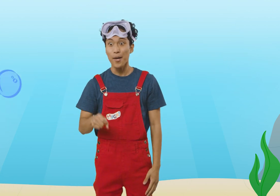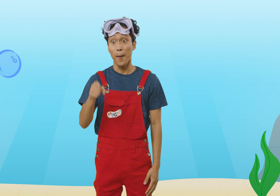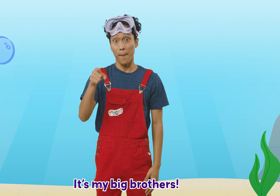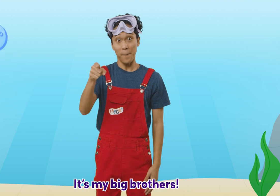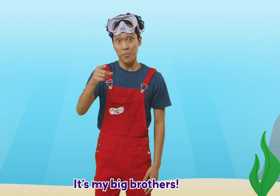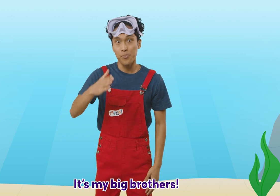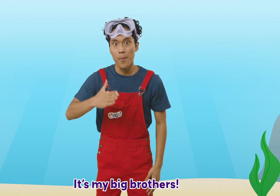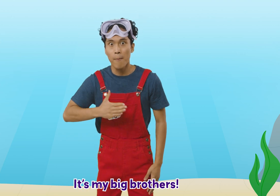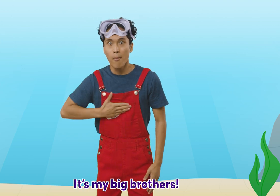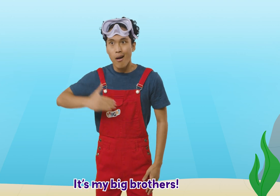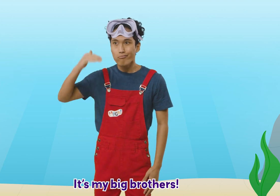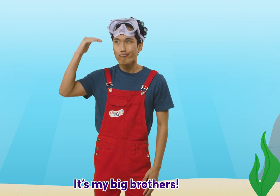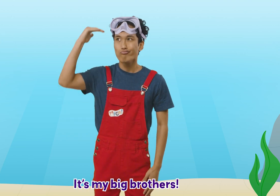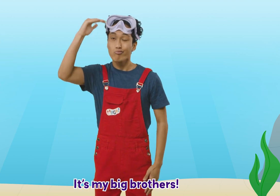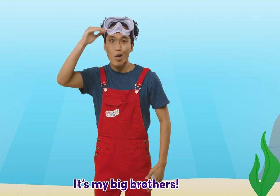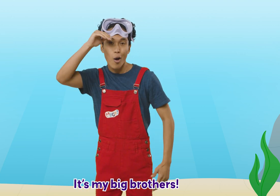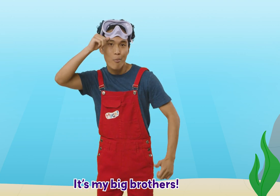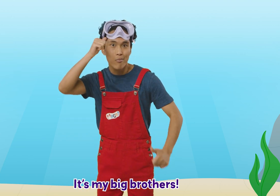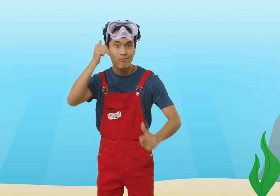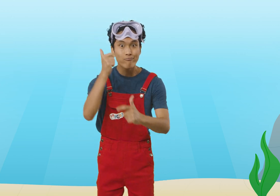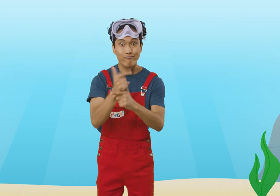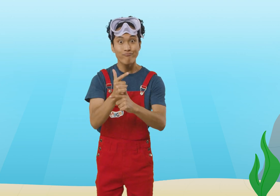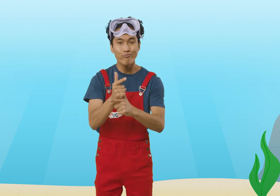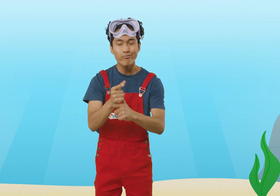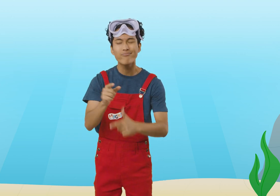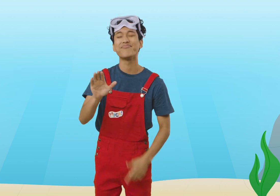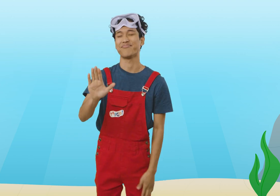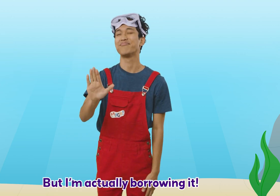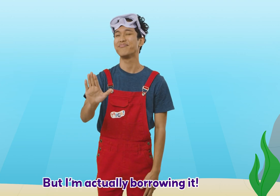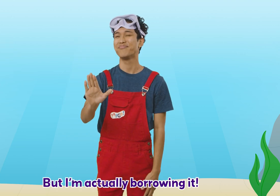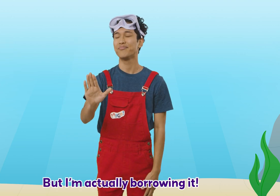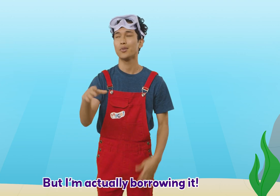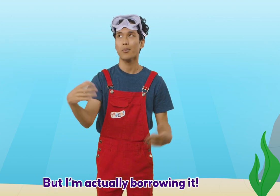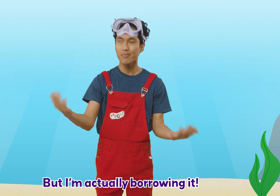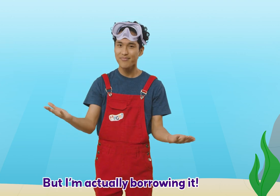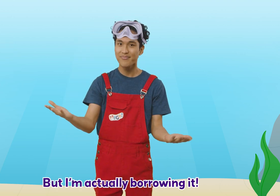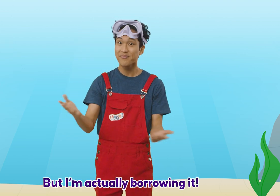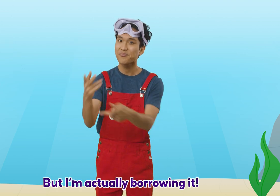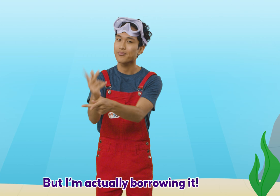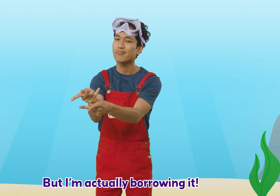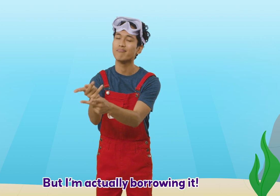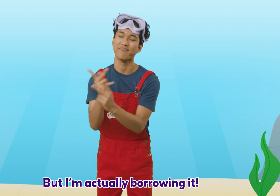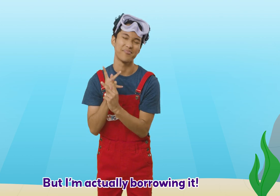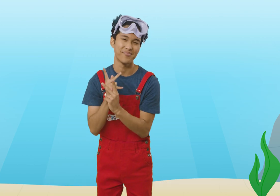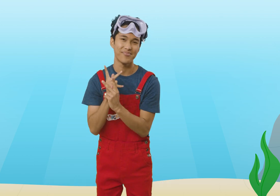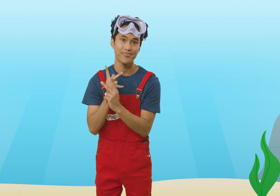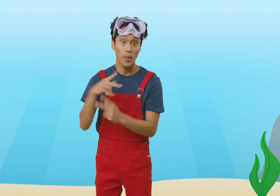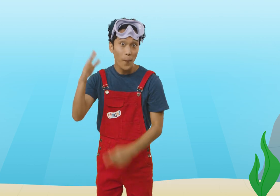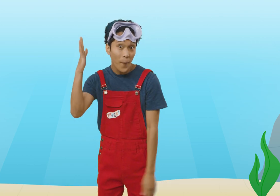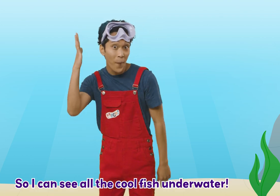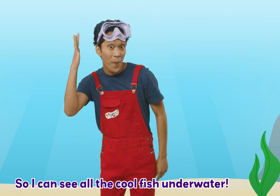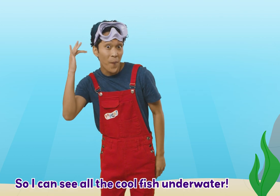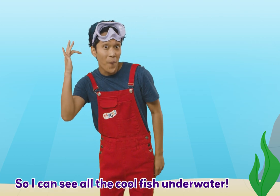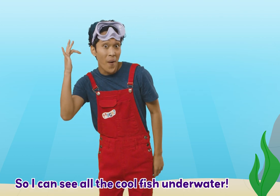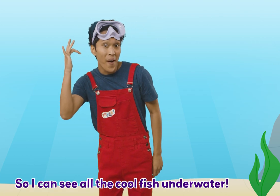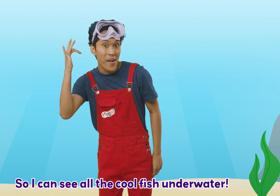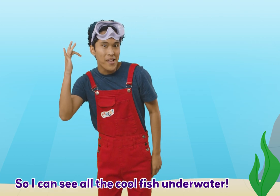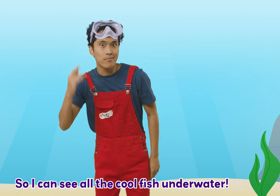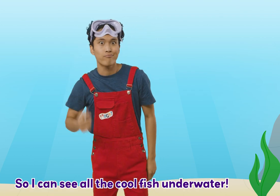It's my big brother's, but I'm actually borrowing it so I can see all the cool